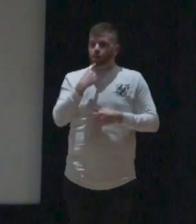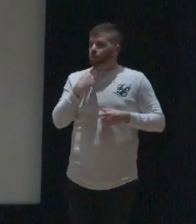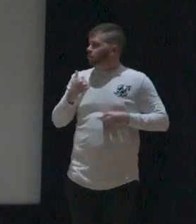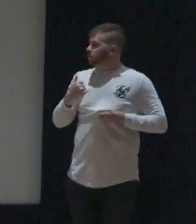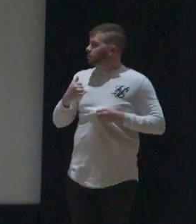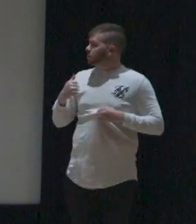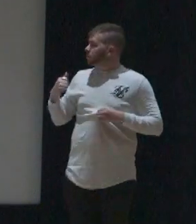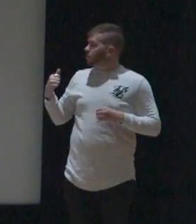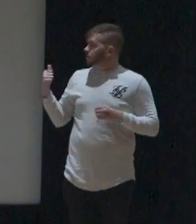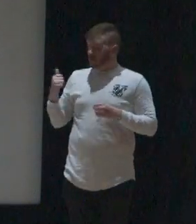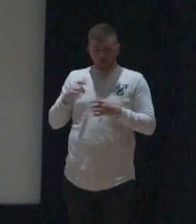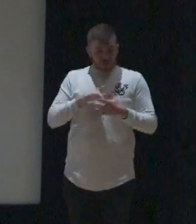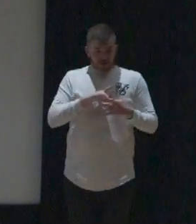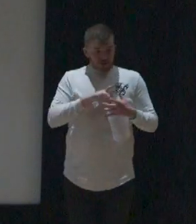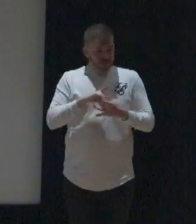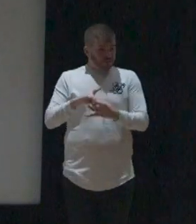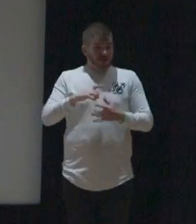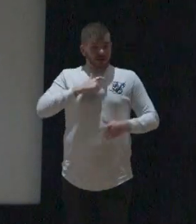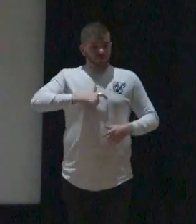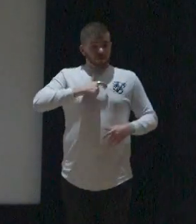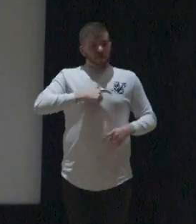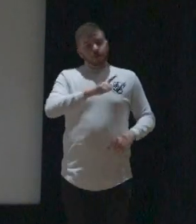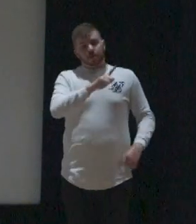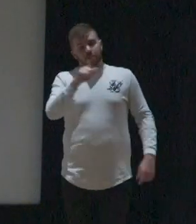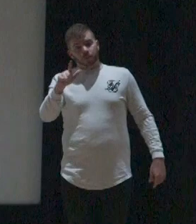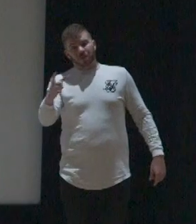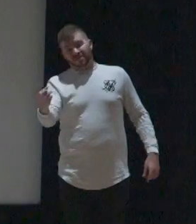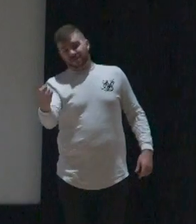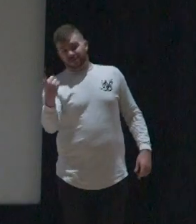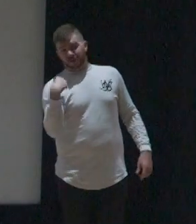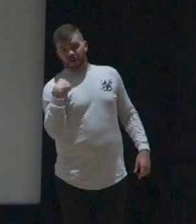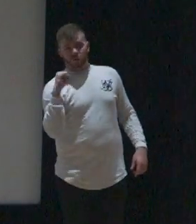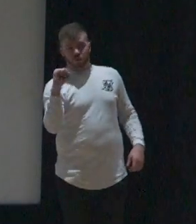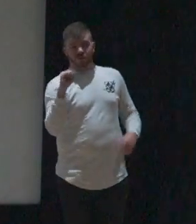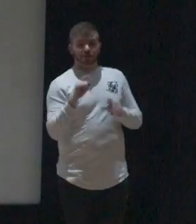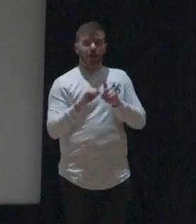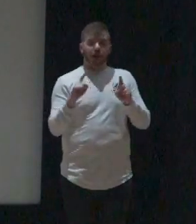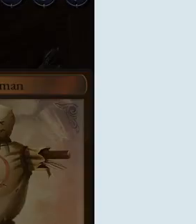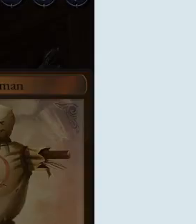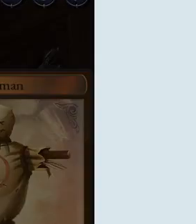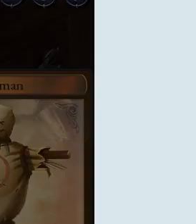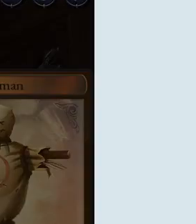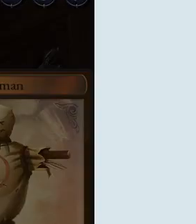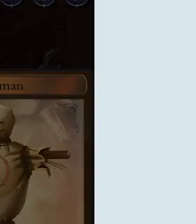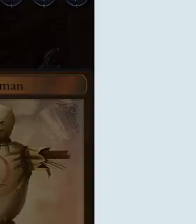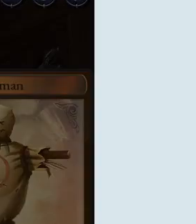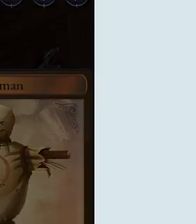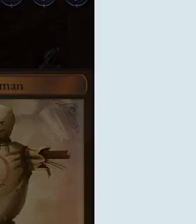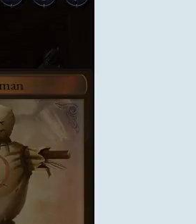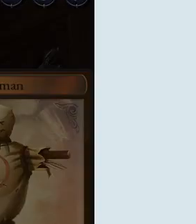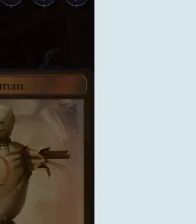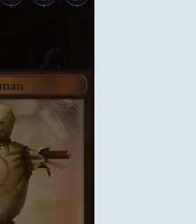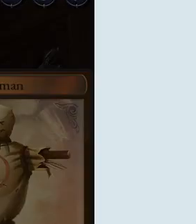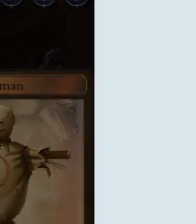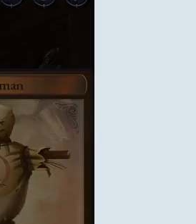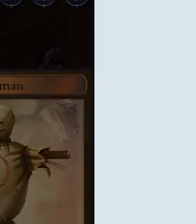So it's completely in character, much later on in the game, when he invites you round to his house for a bit of shooting practice. This allowed us as designers to